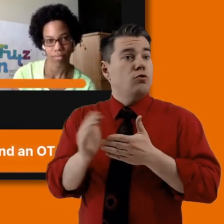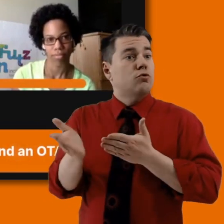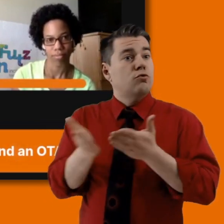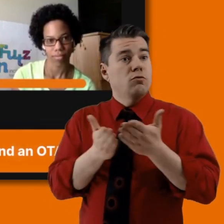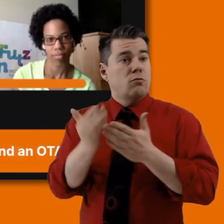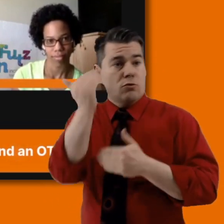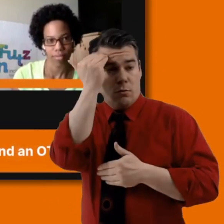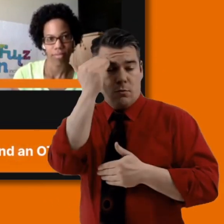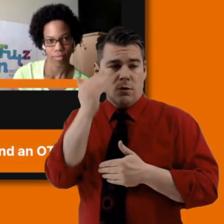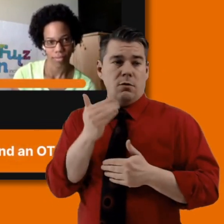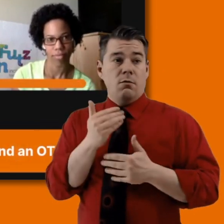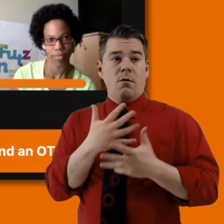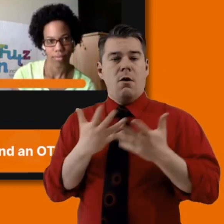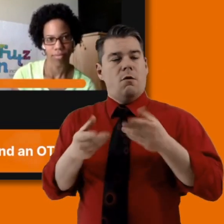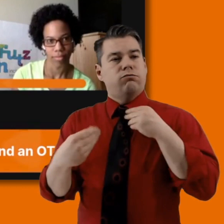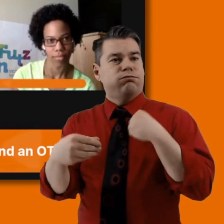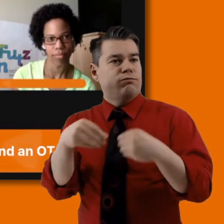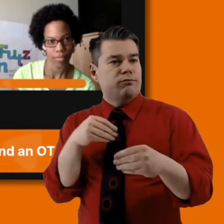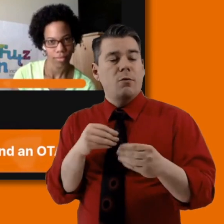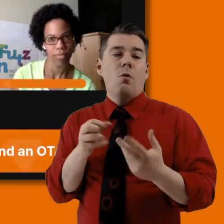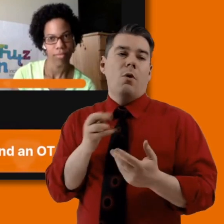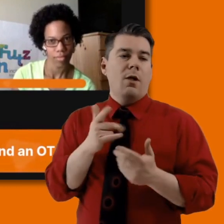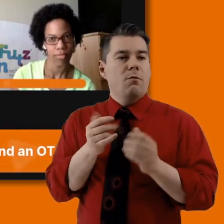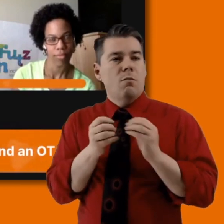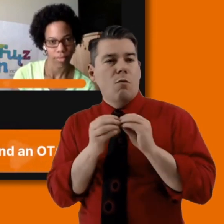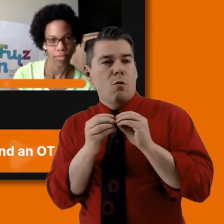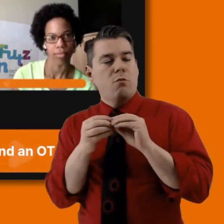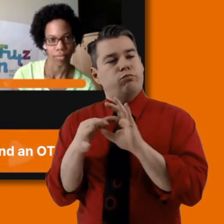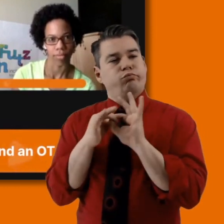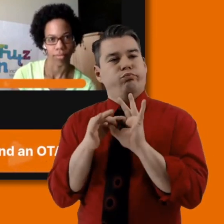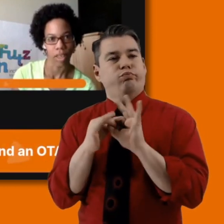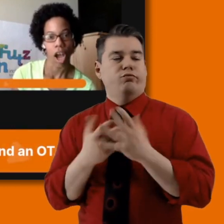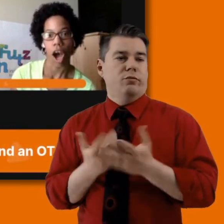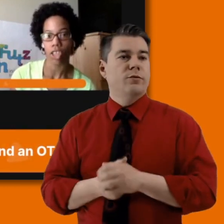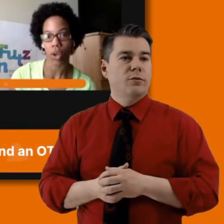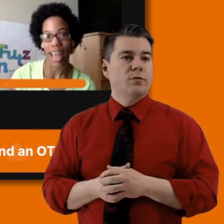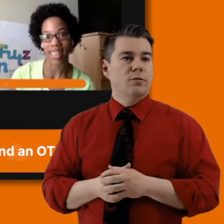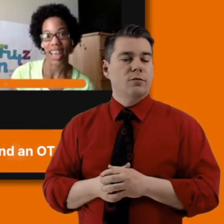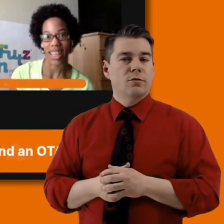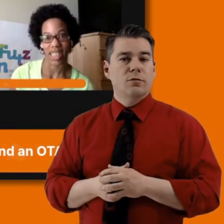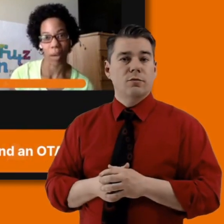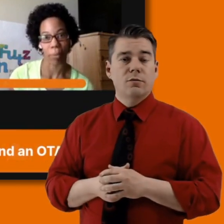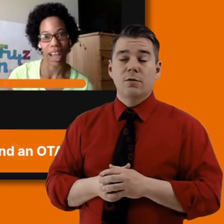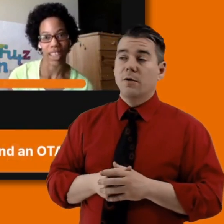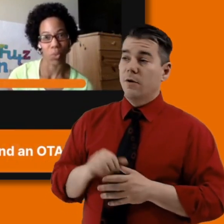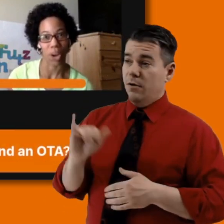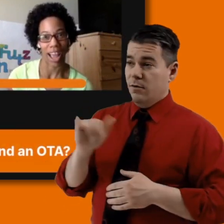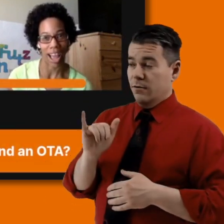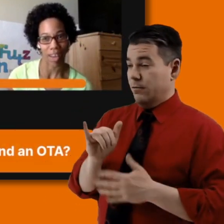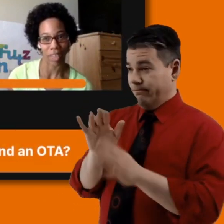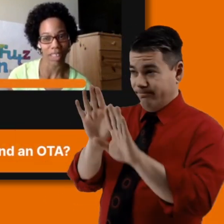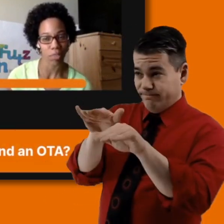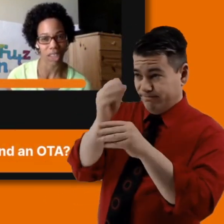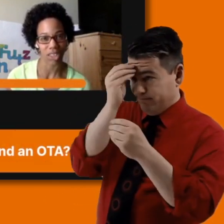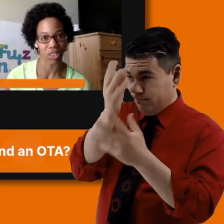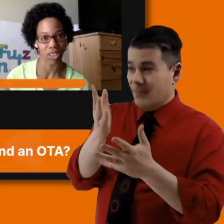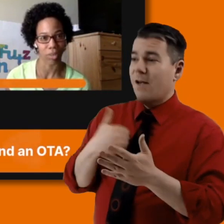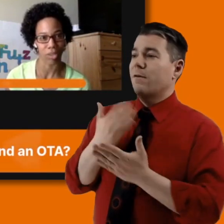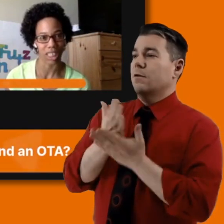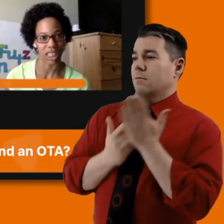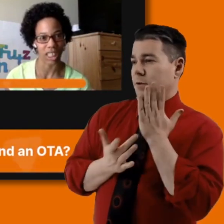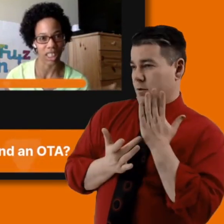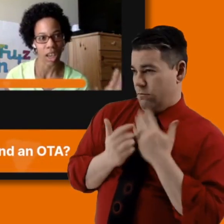get a lot of latitude or a little closer relationship. Also, as a heads up, guys, we're having some